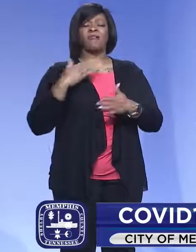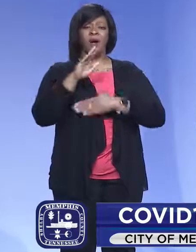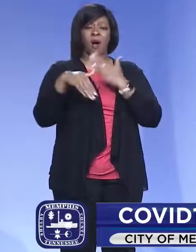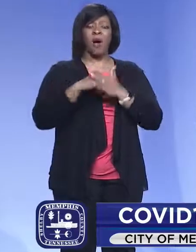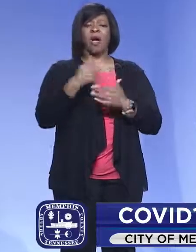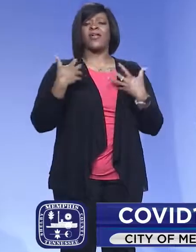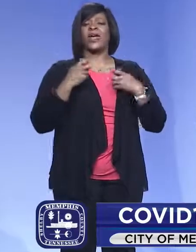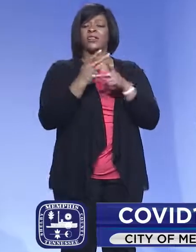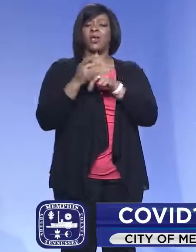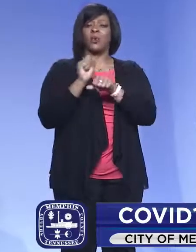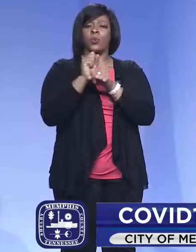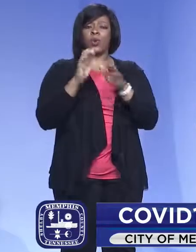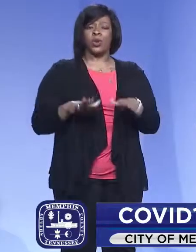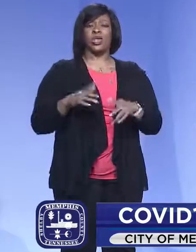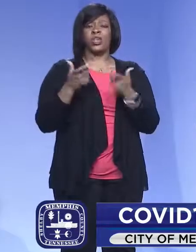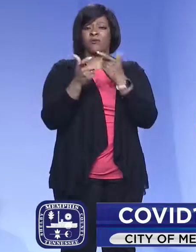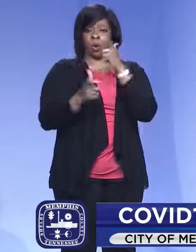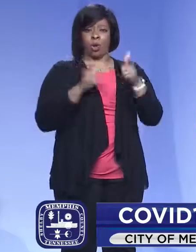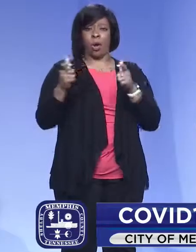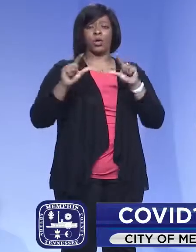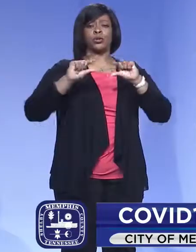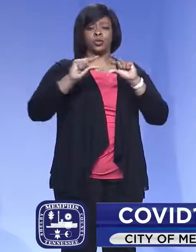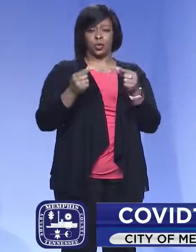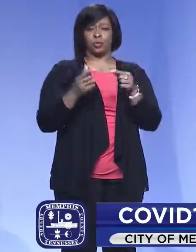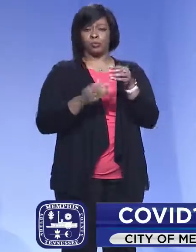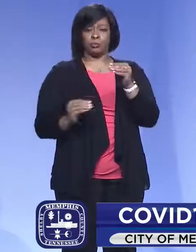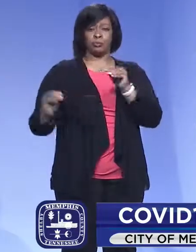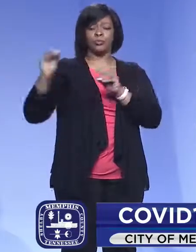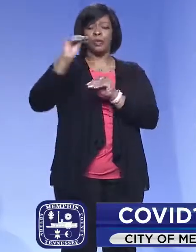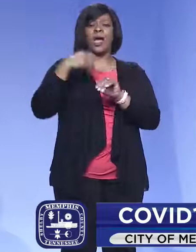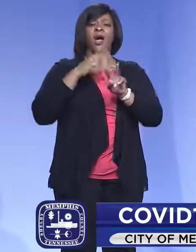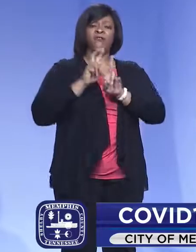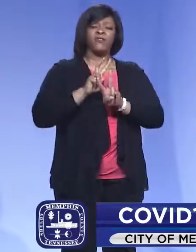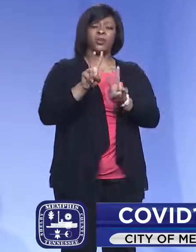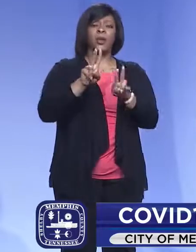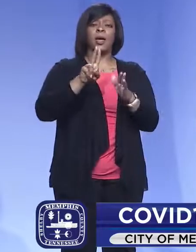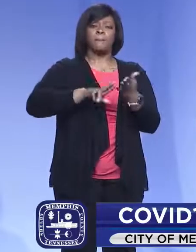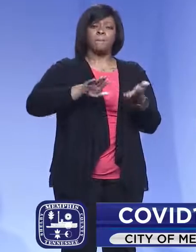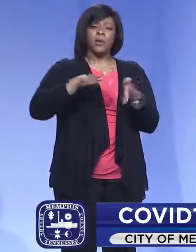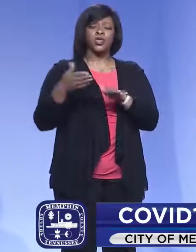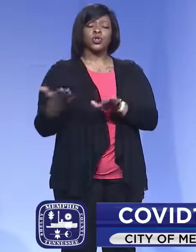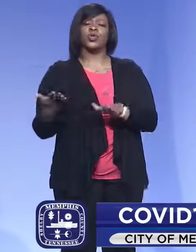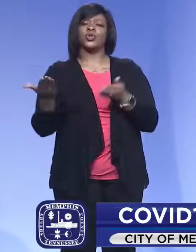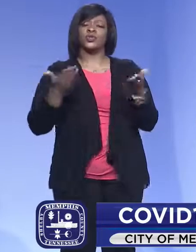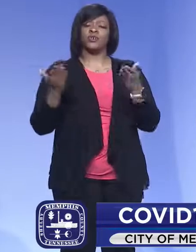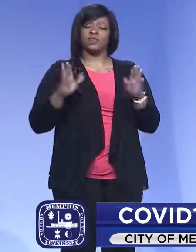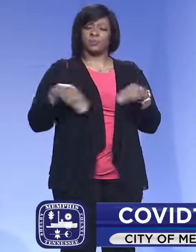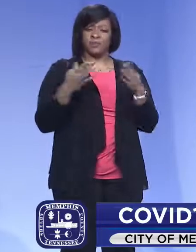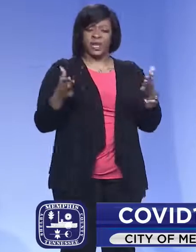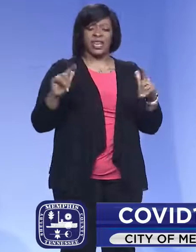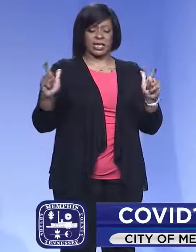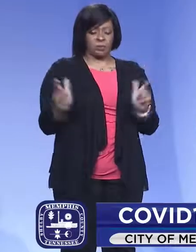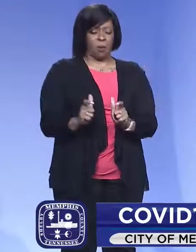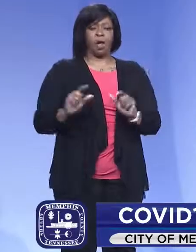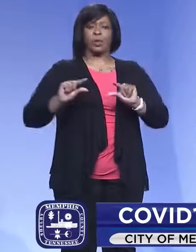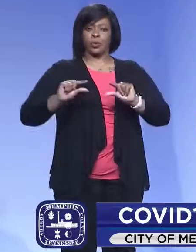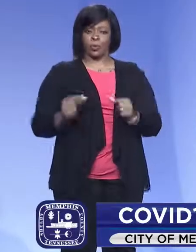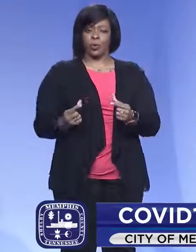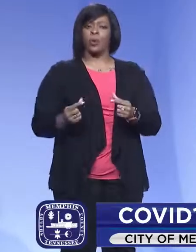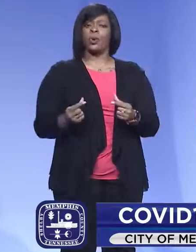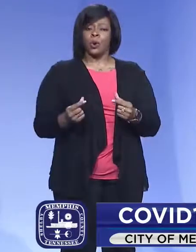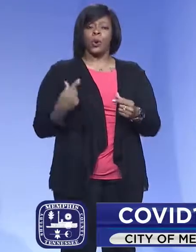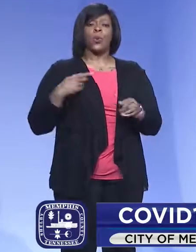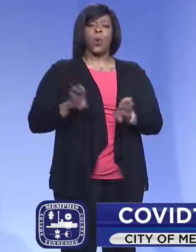other healthcare workers, which is a very large group, and we had funeral and mortuary service providers, which is a smaller group. So